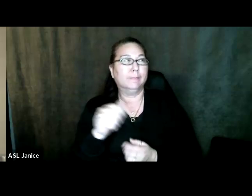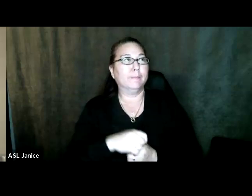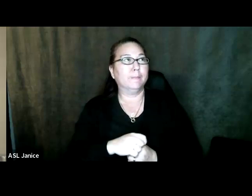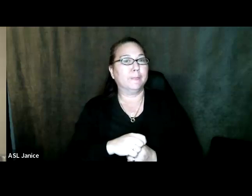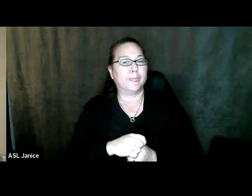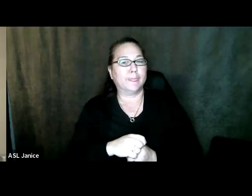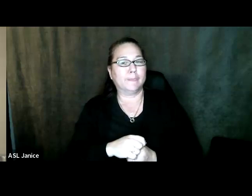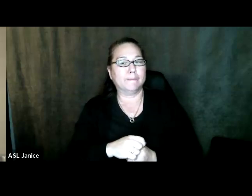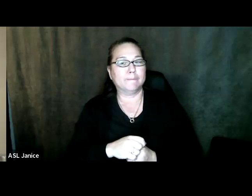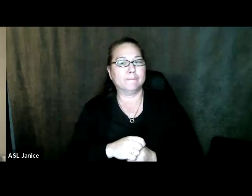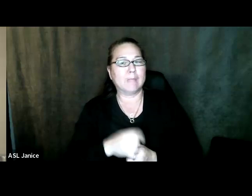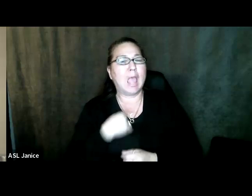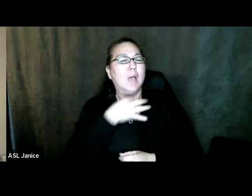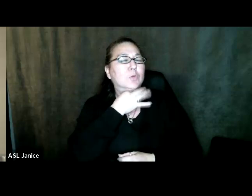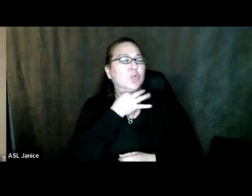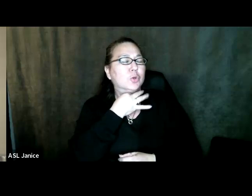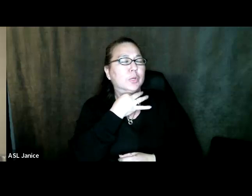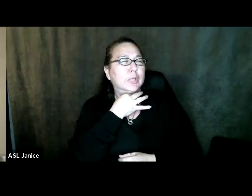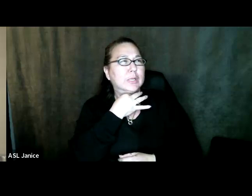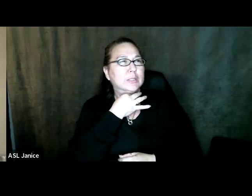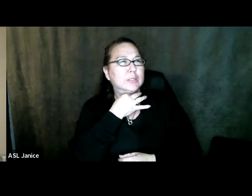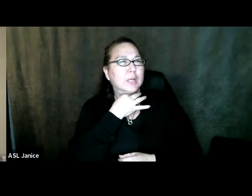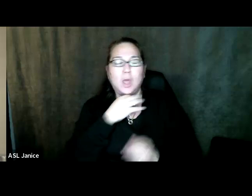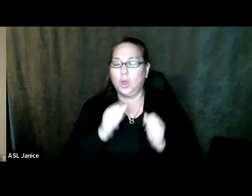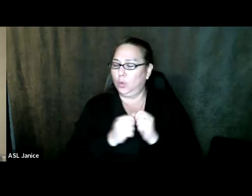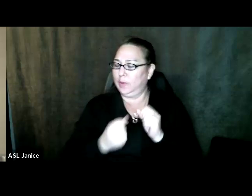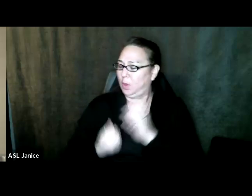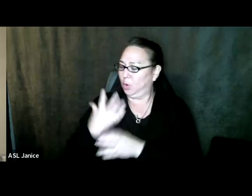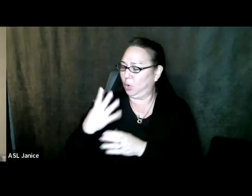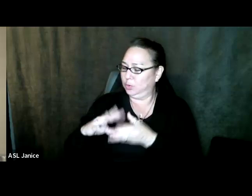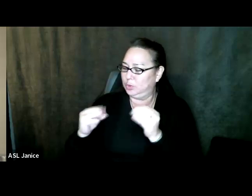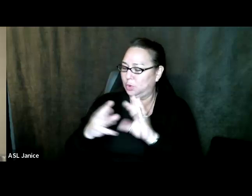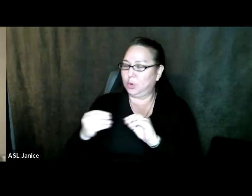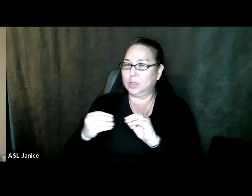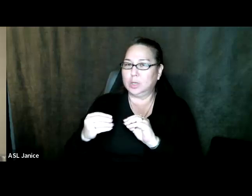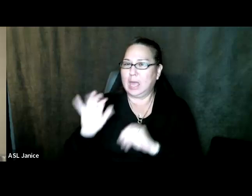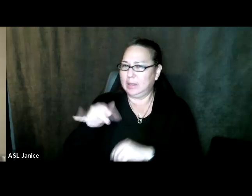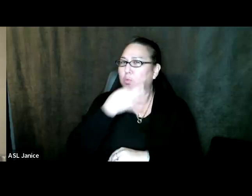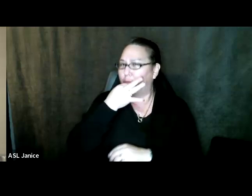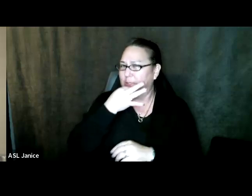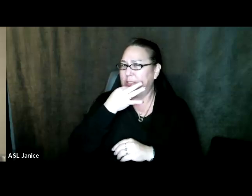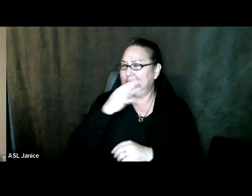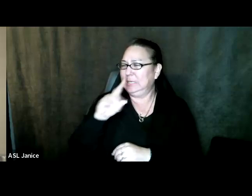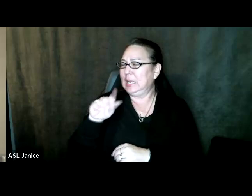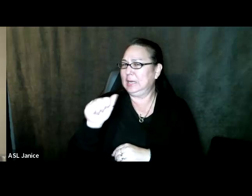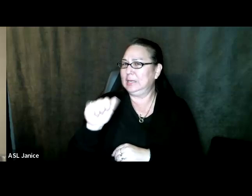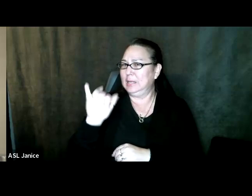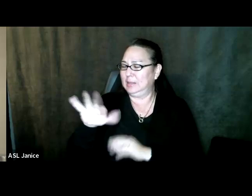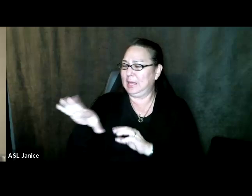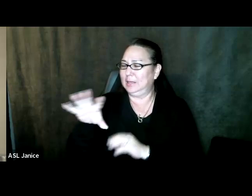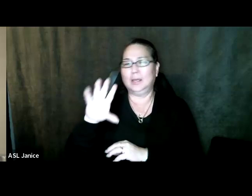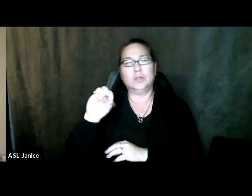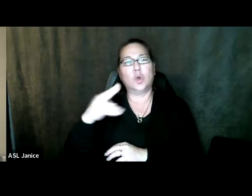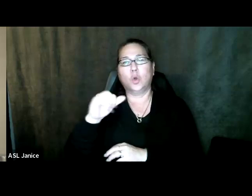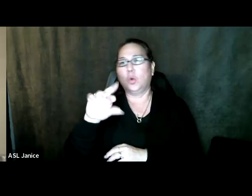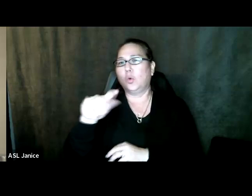I am curious, as a growth story, in like proficiency data that is cohort aligned. So like really moving, I'm thinking